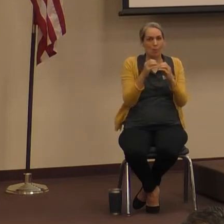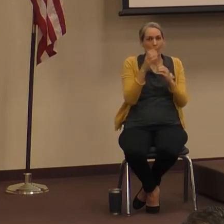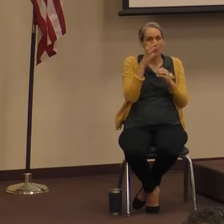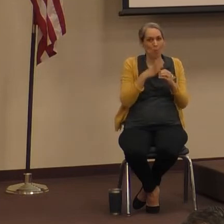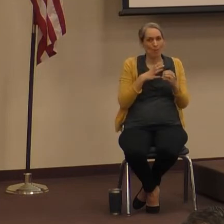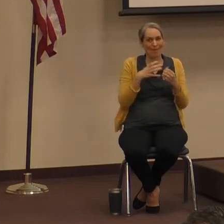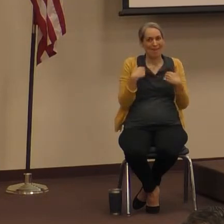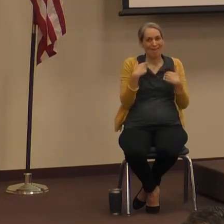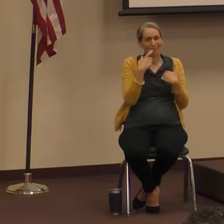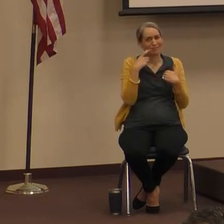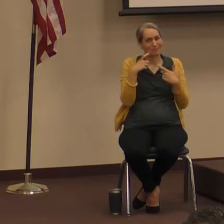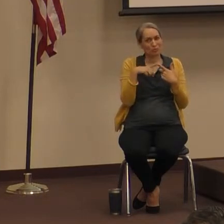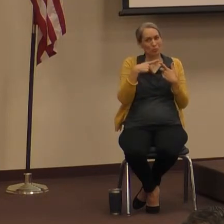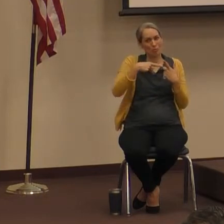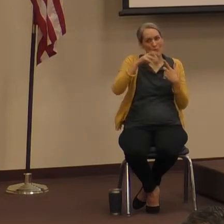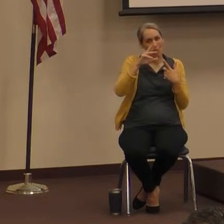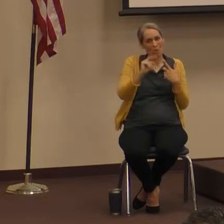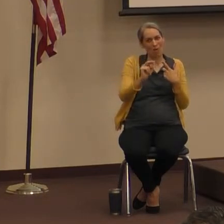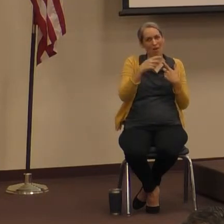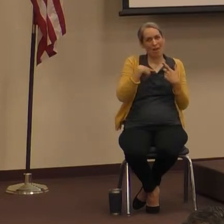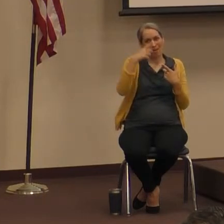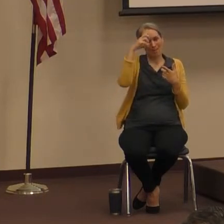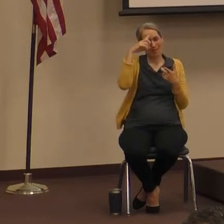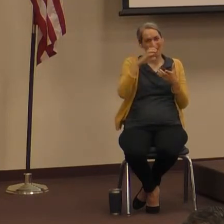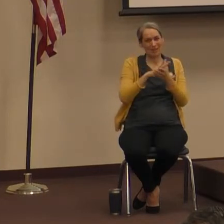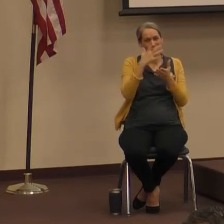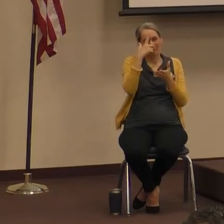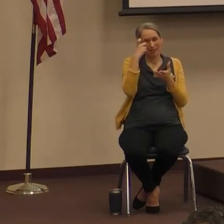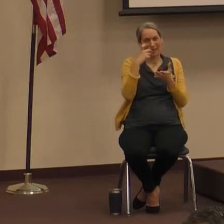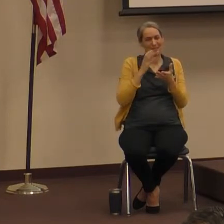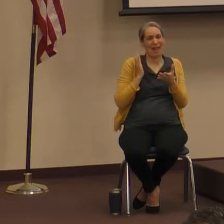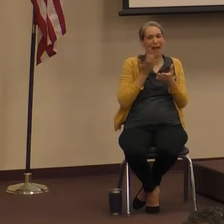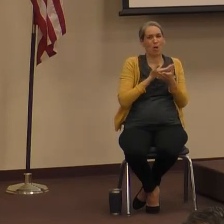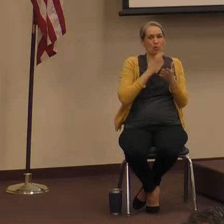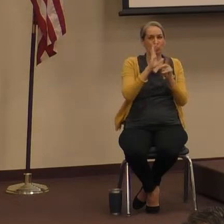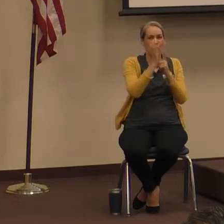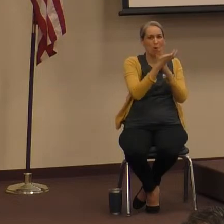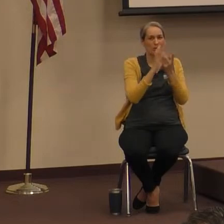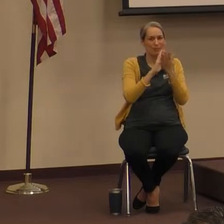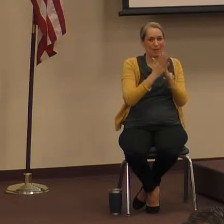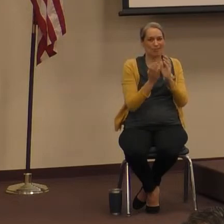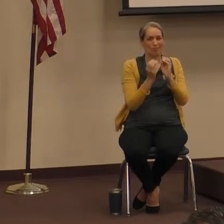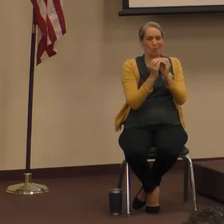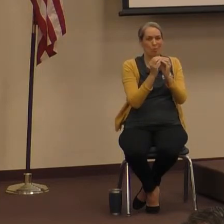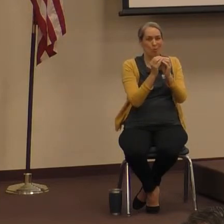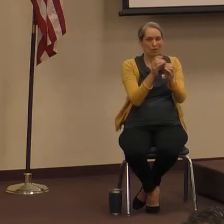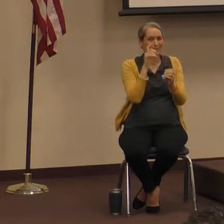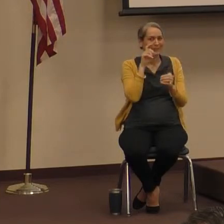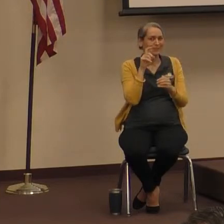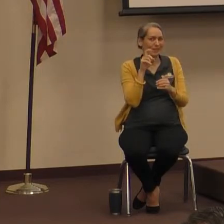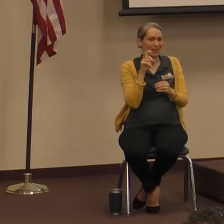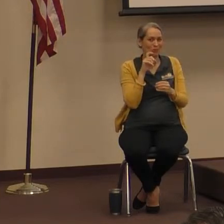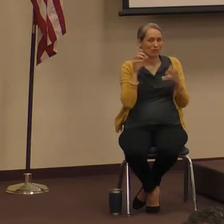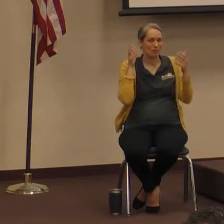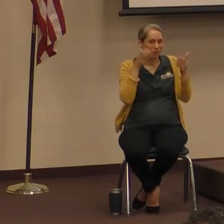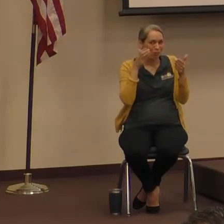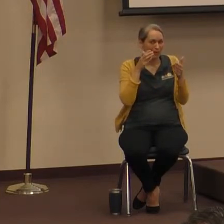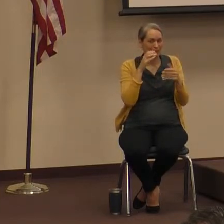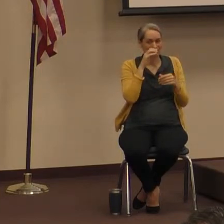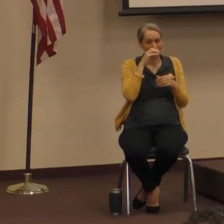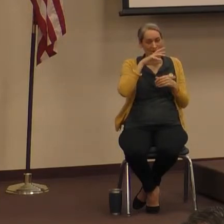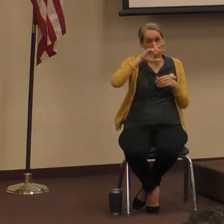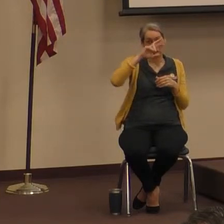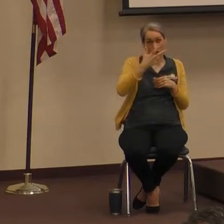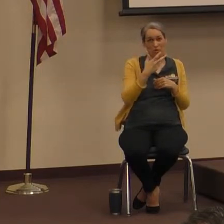way, and I believe it's due to the sexualization of the culture. And I also think that it's rooted in the same thing as we'll get into in the third